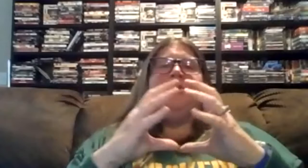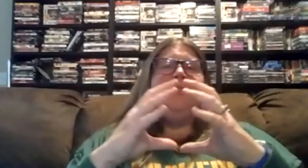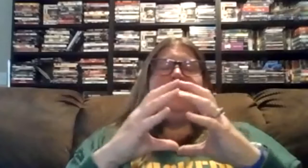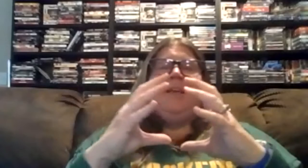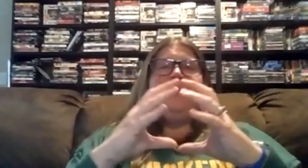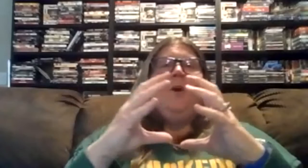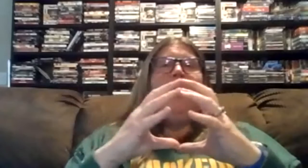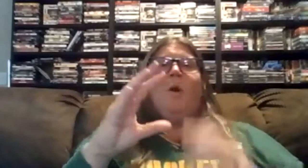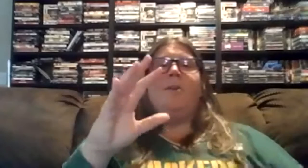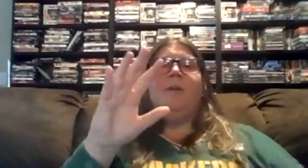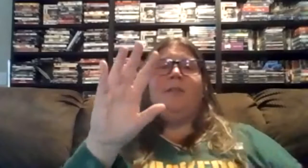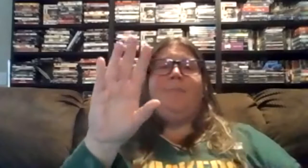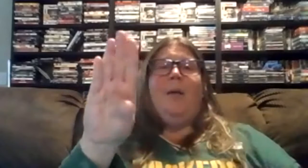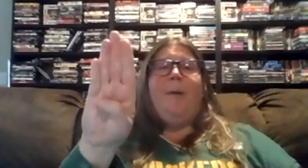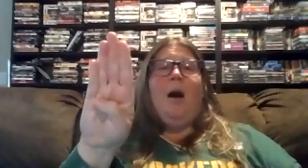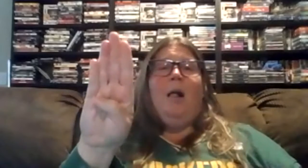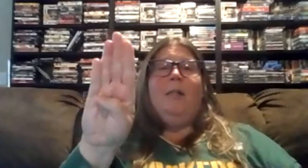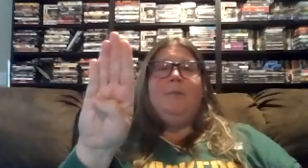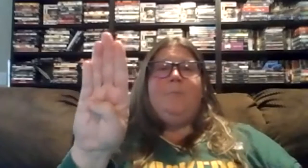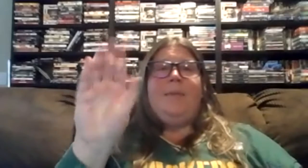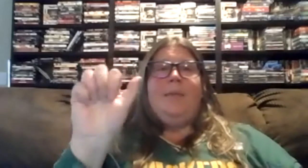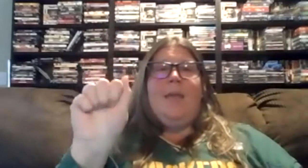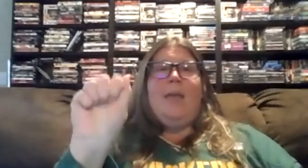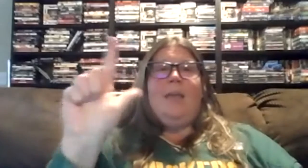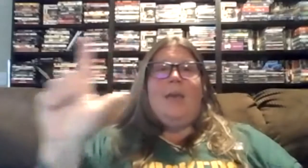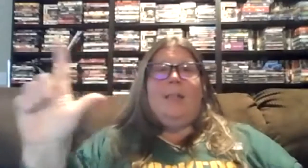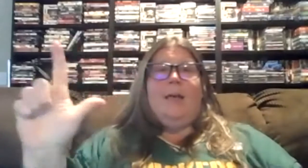just do this. Or you can spell ball, B-A-L-L.